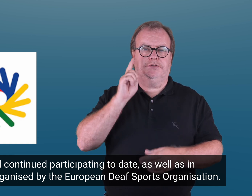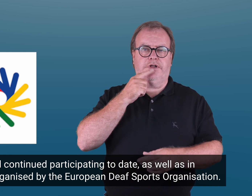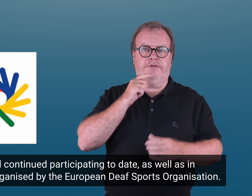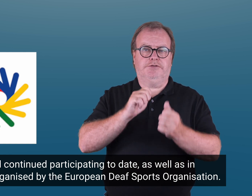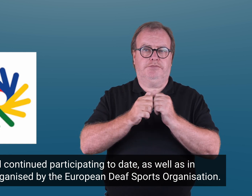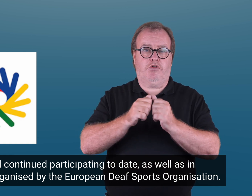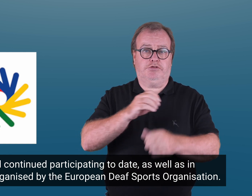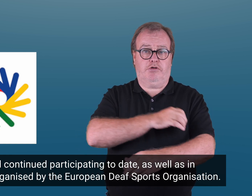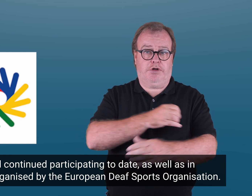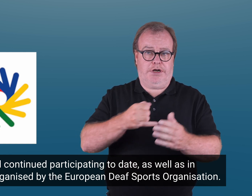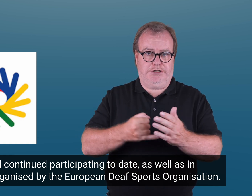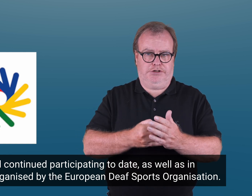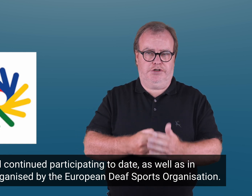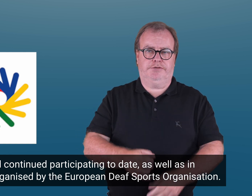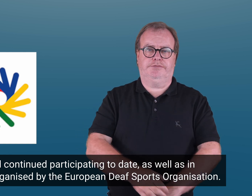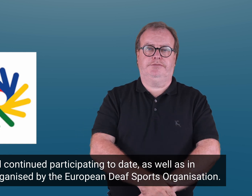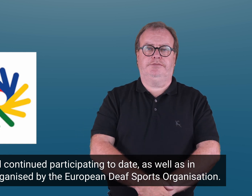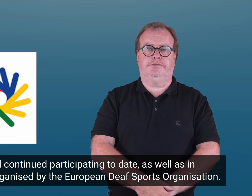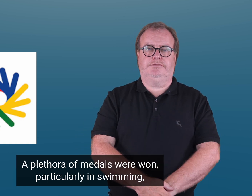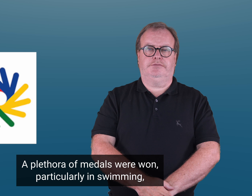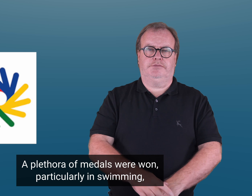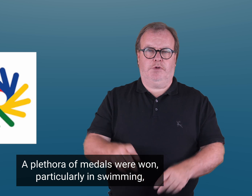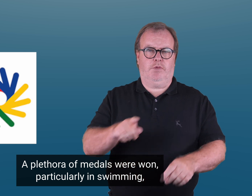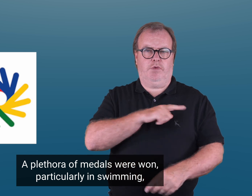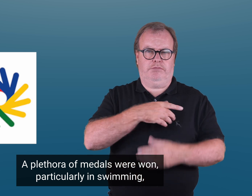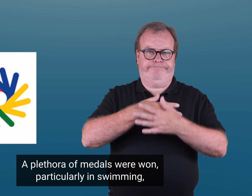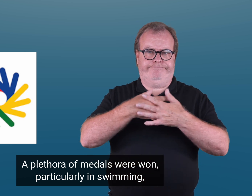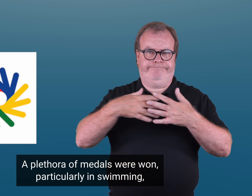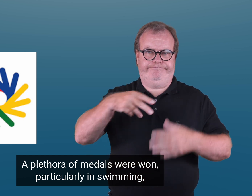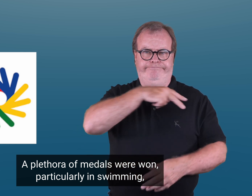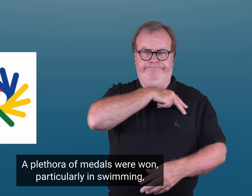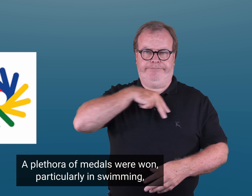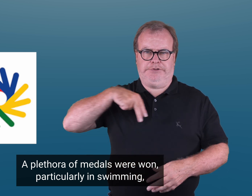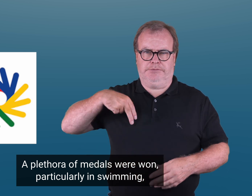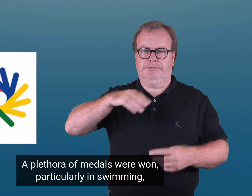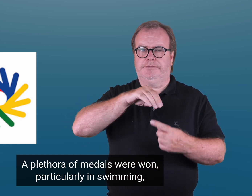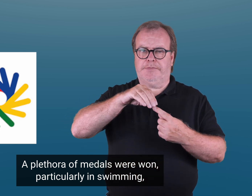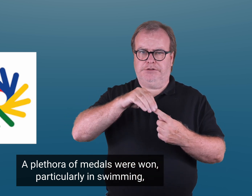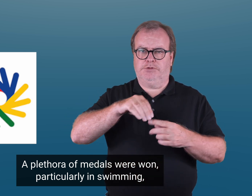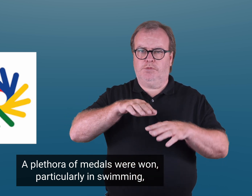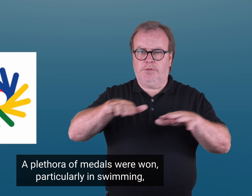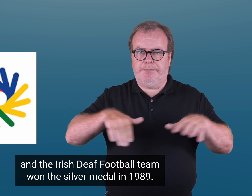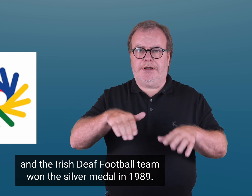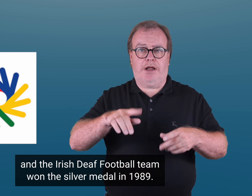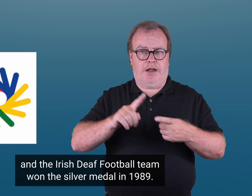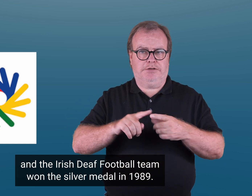events organised by the European Deaf Sports Organisation. A plethora of medals were won, particularly in swimming, and the Irish